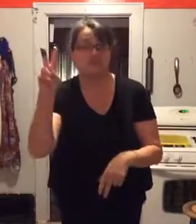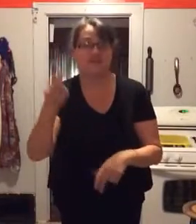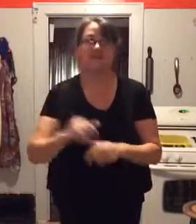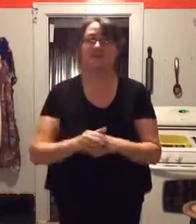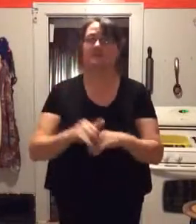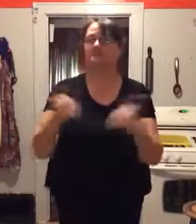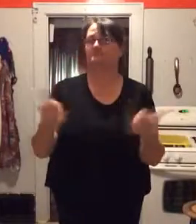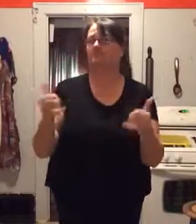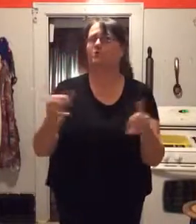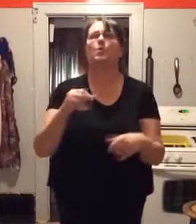with the Xbox.